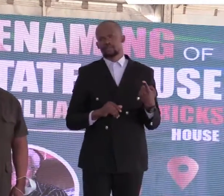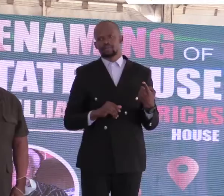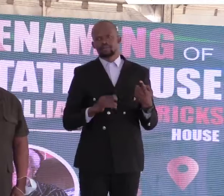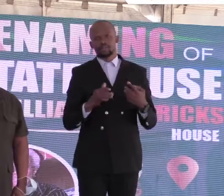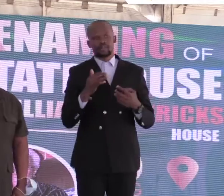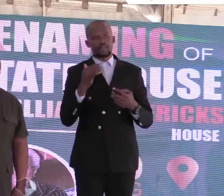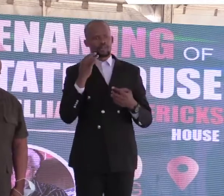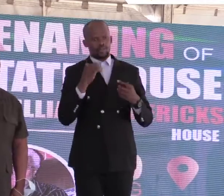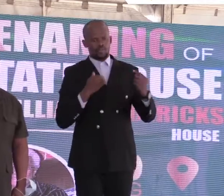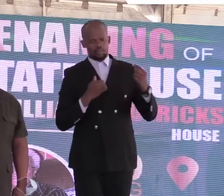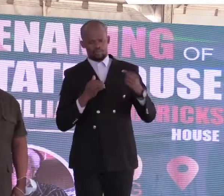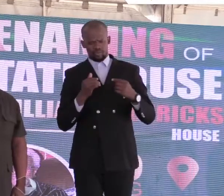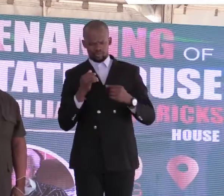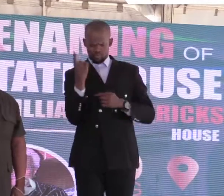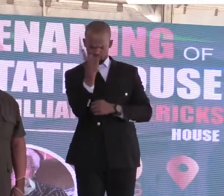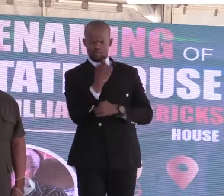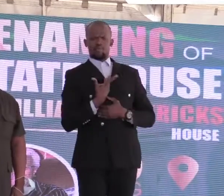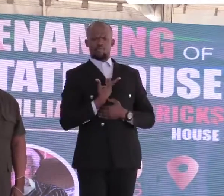ubuza ngesiXhosa